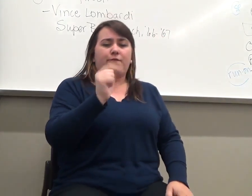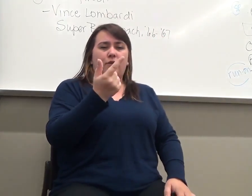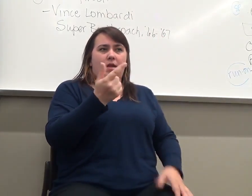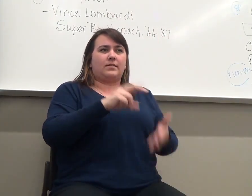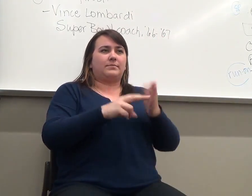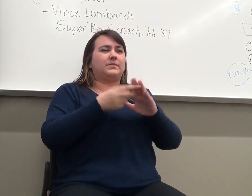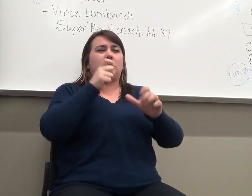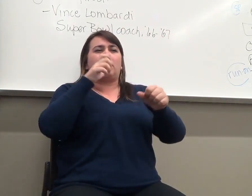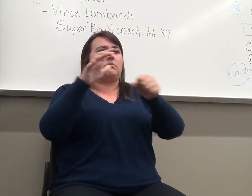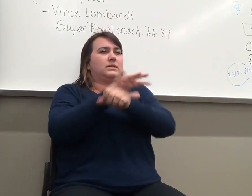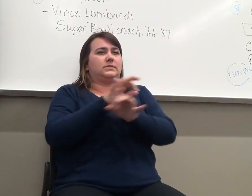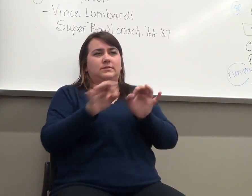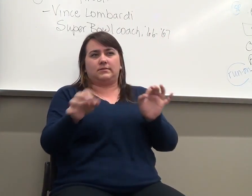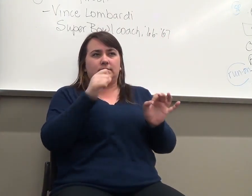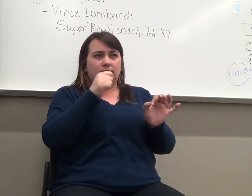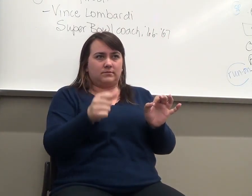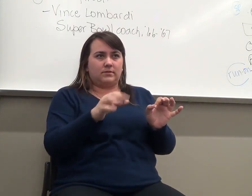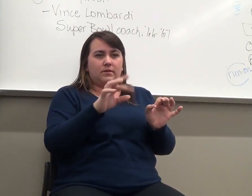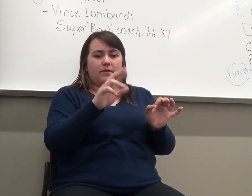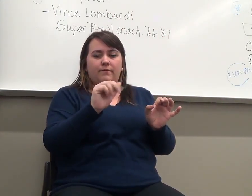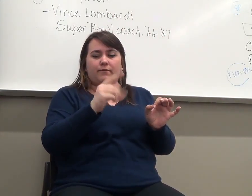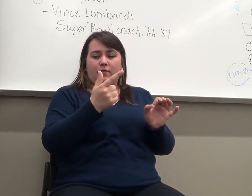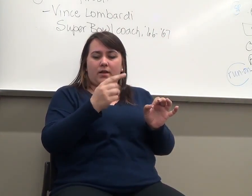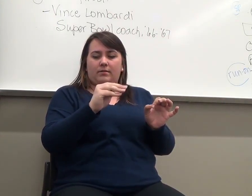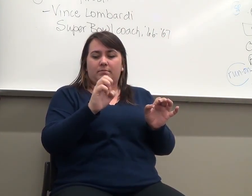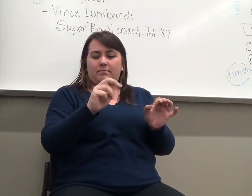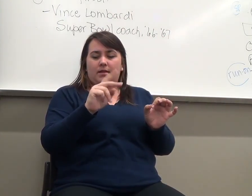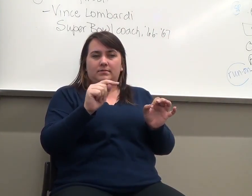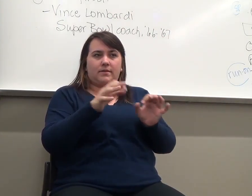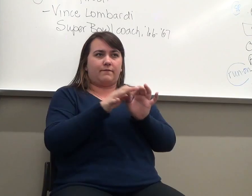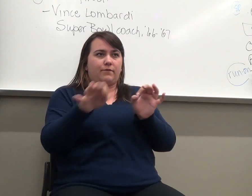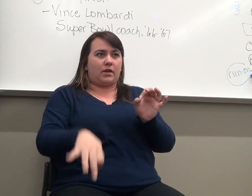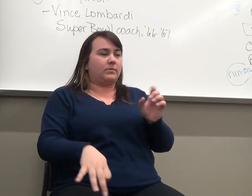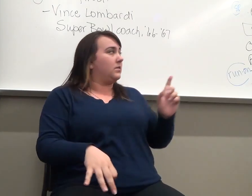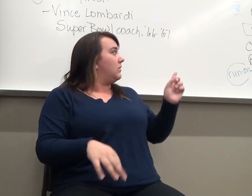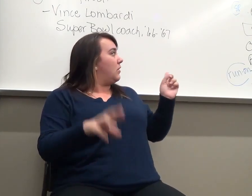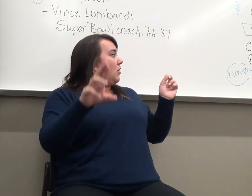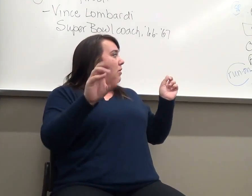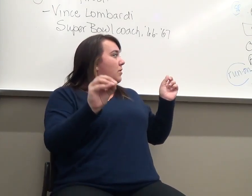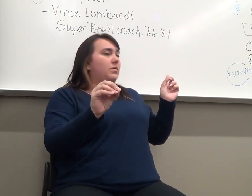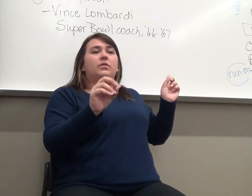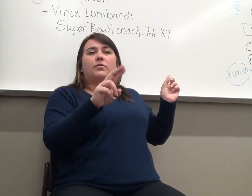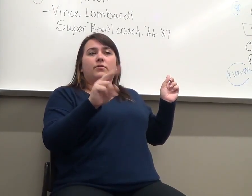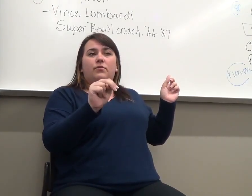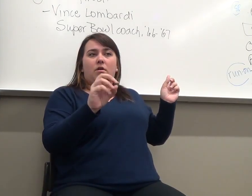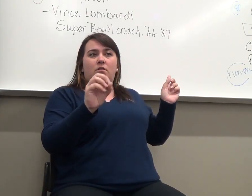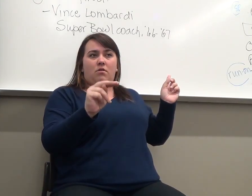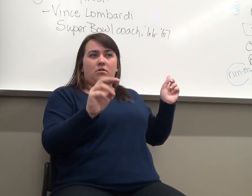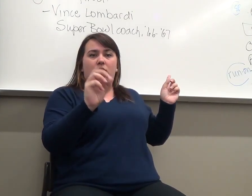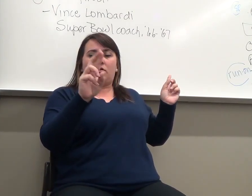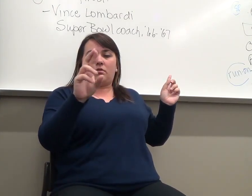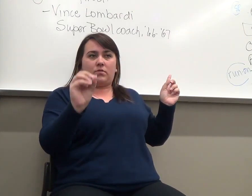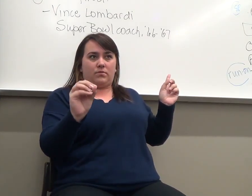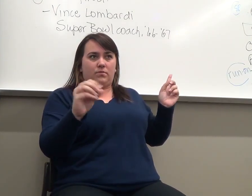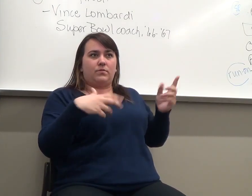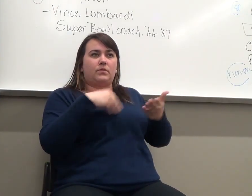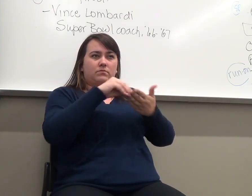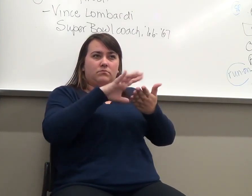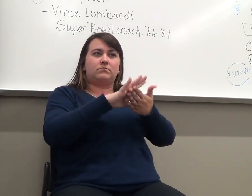topic sentence is. In fact, from now on, one of the things I'm going to ask you to do on your review sheets is